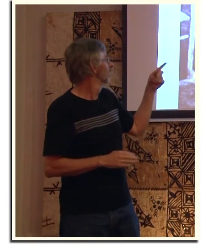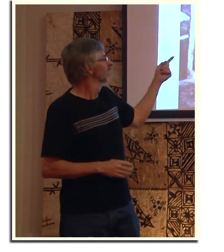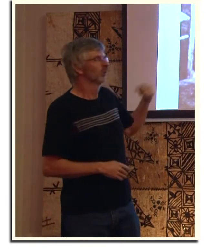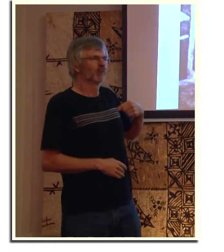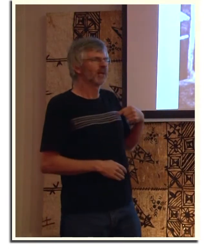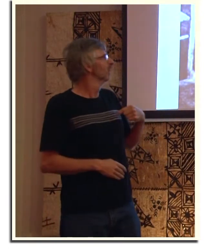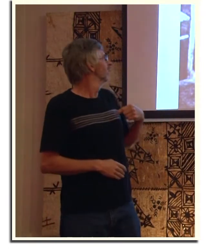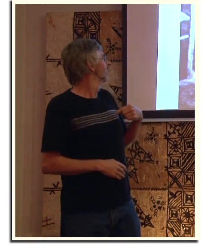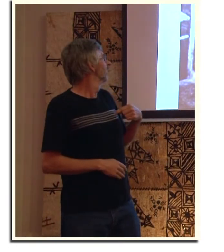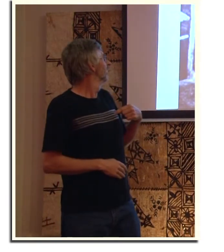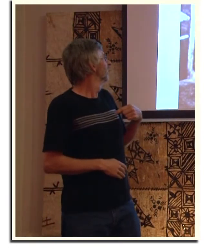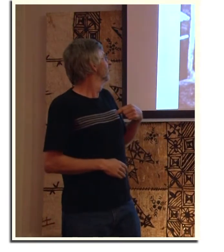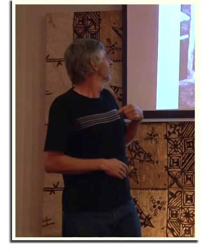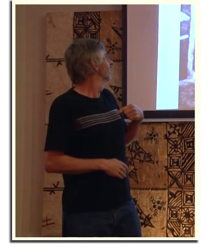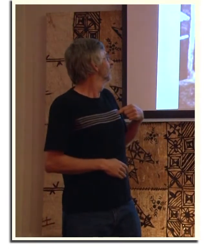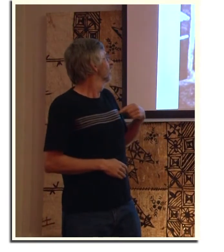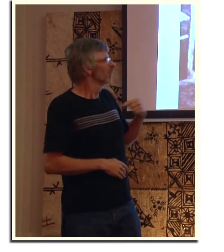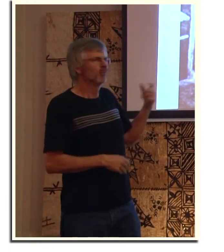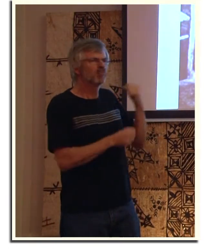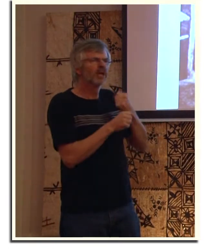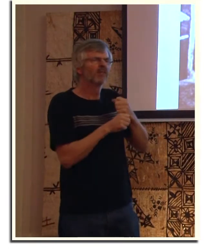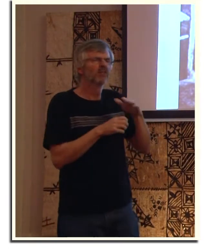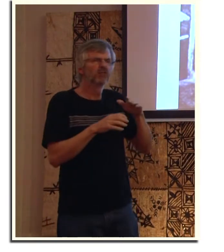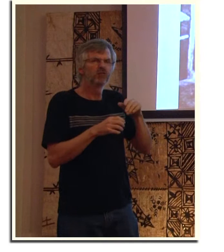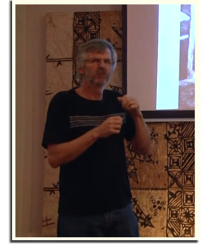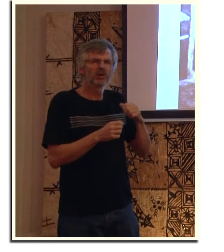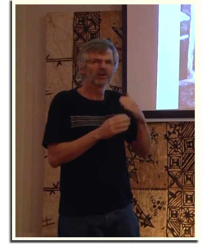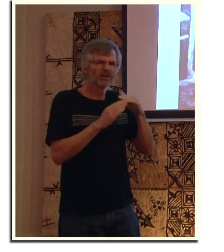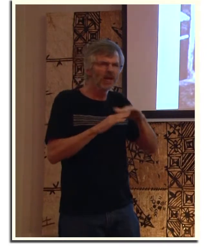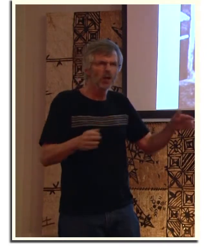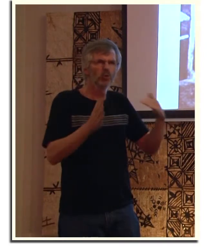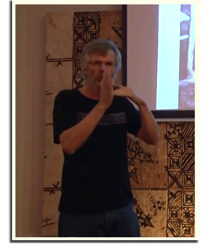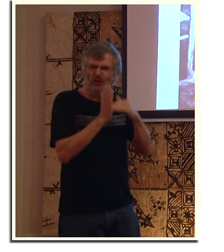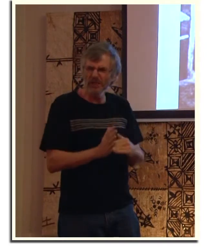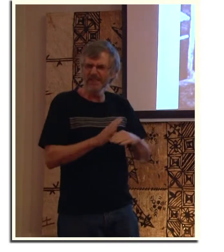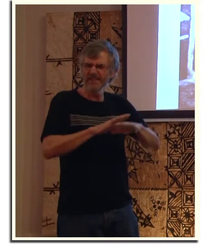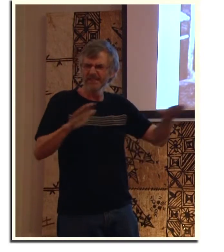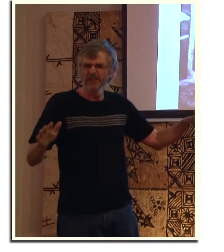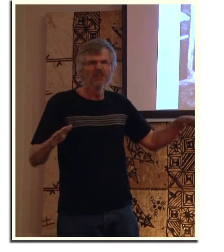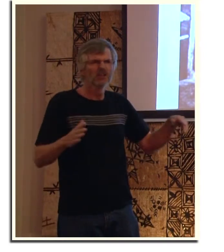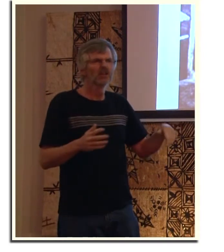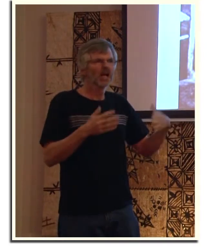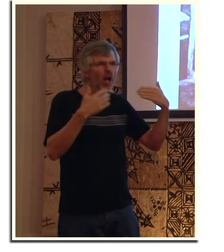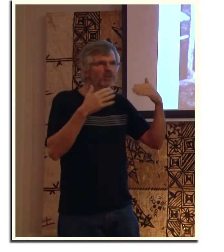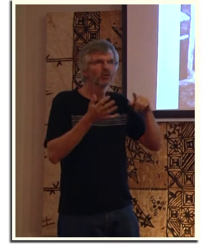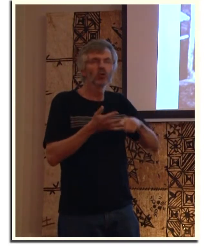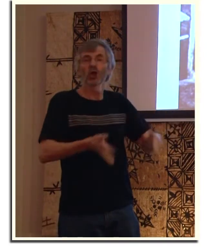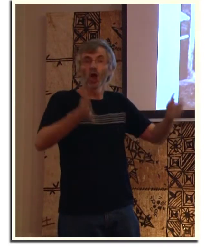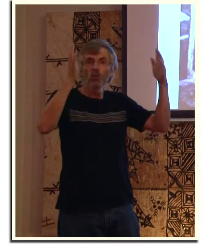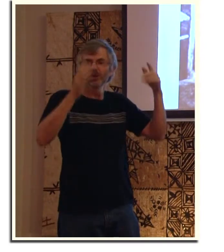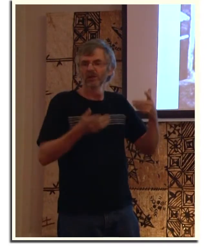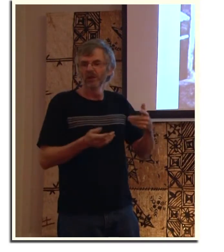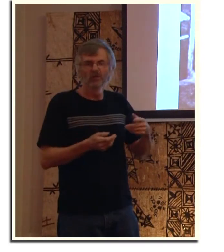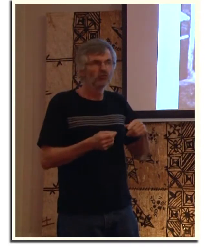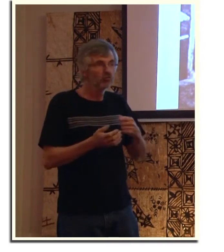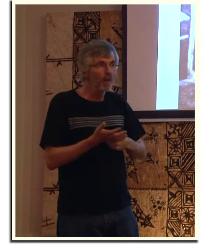made furniture, tables and chairs, as I said, and I made war units and other things.